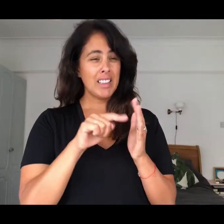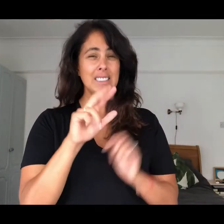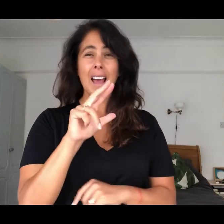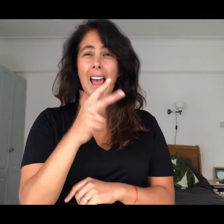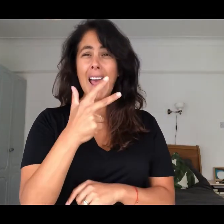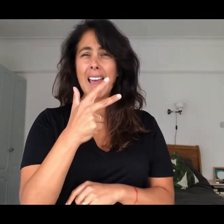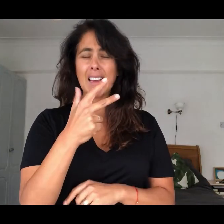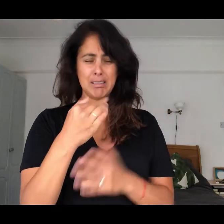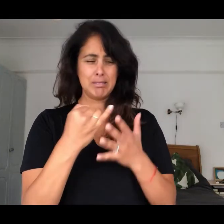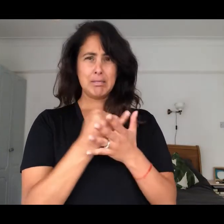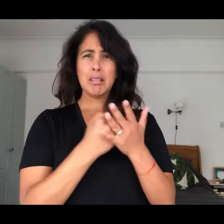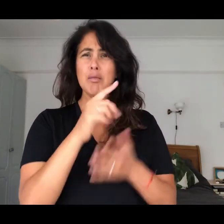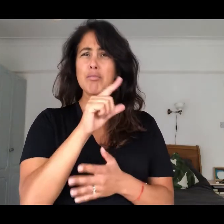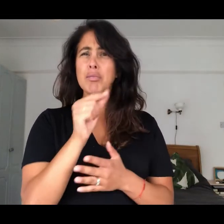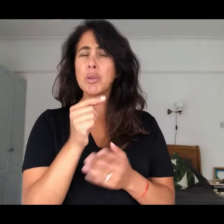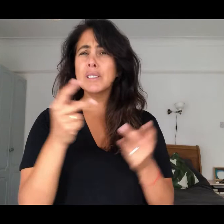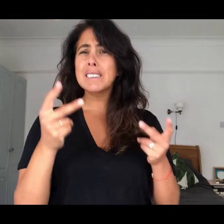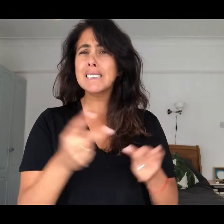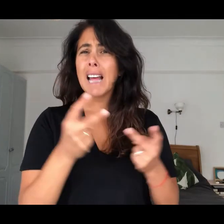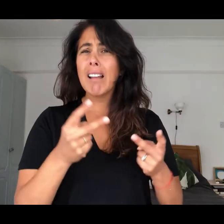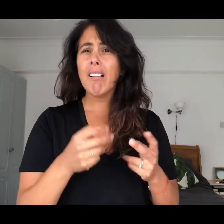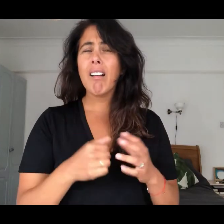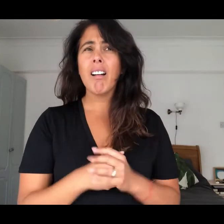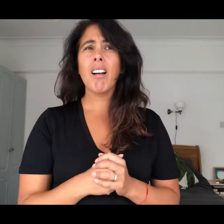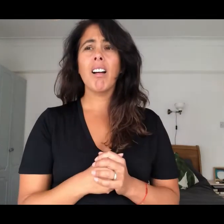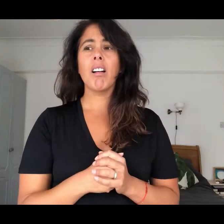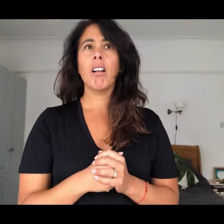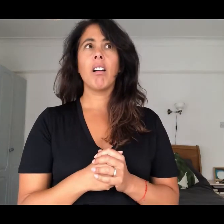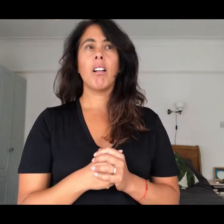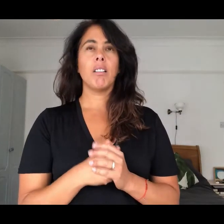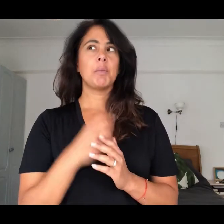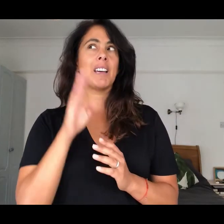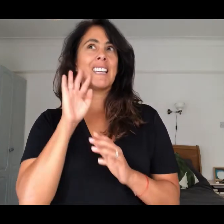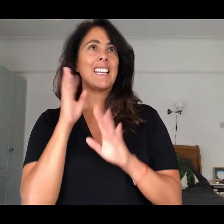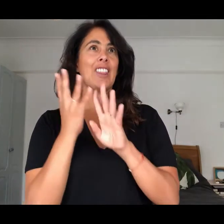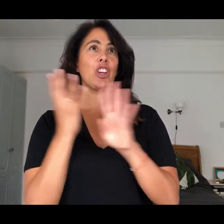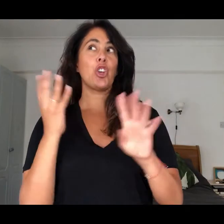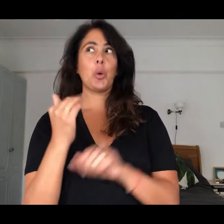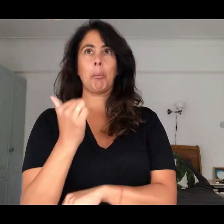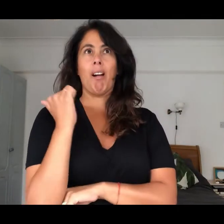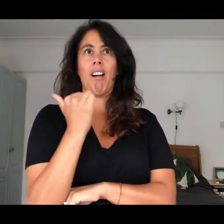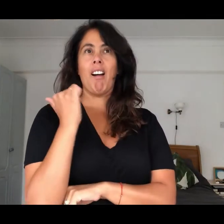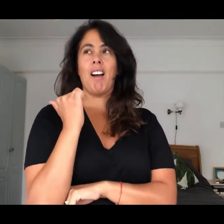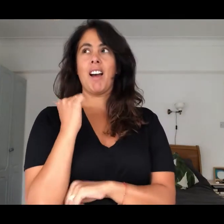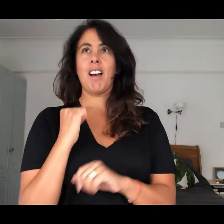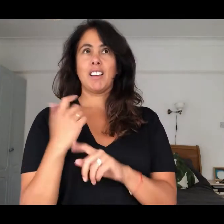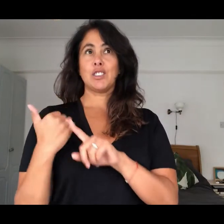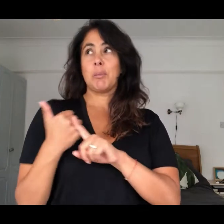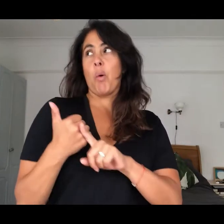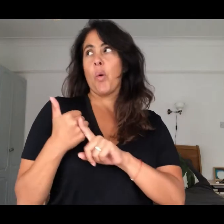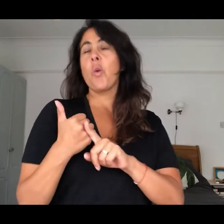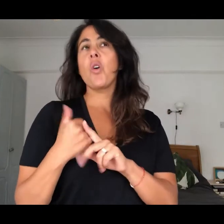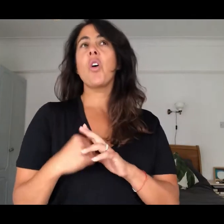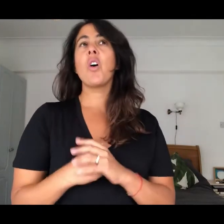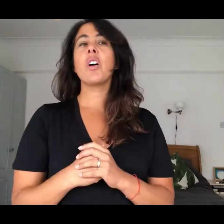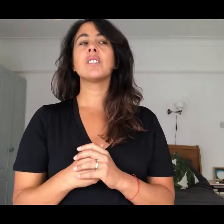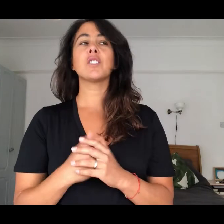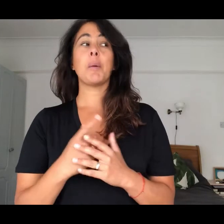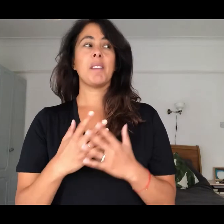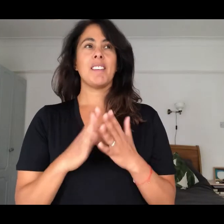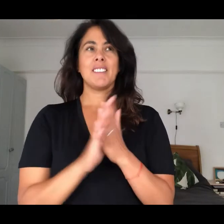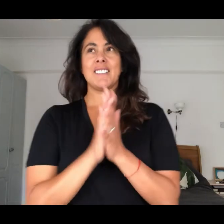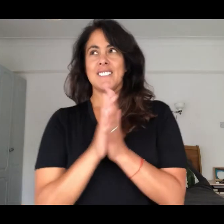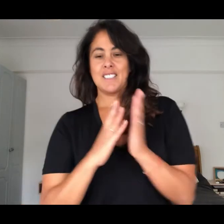I trust to be repaid with 8 meagre prawns. Well, I can hear the queue behind